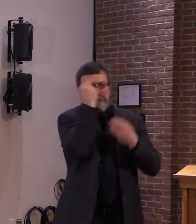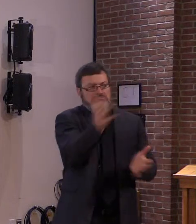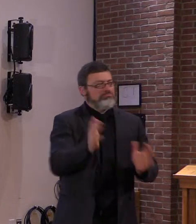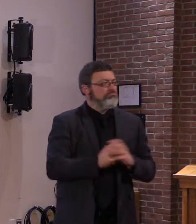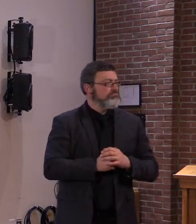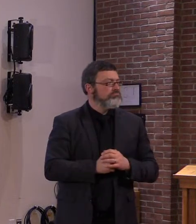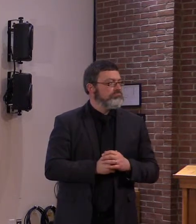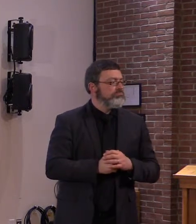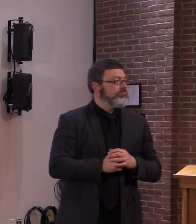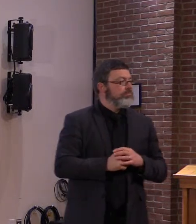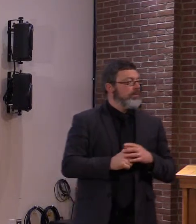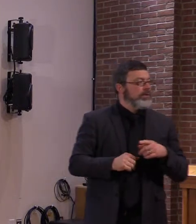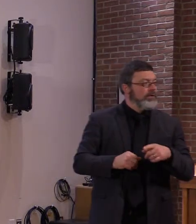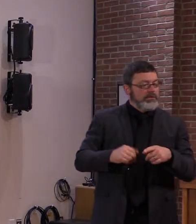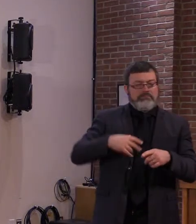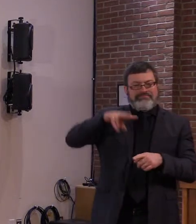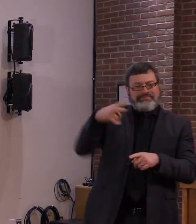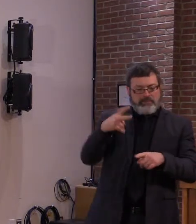Greg, the Bennington Banner.